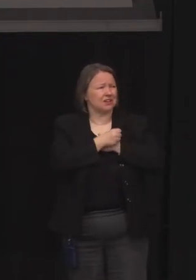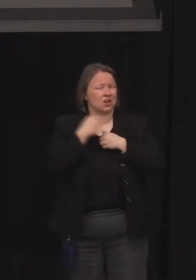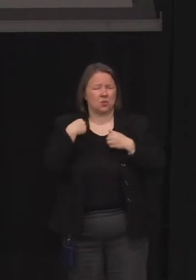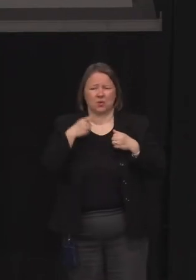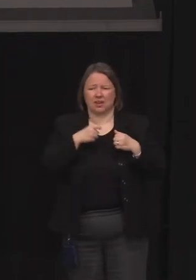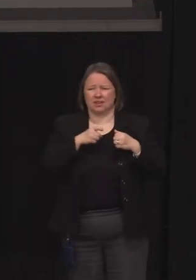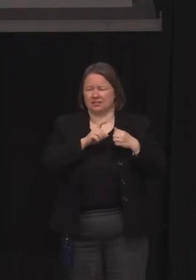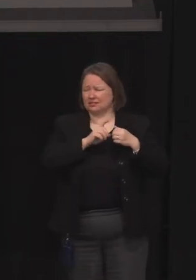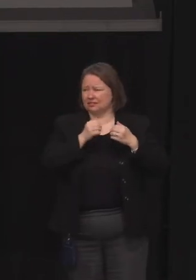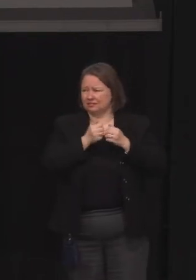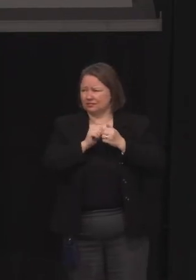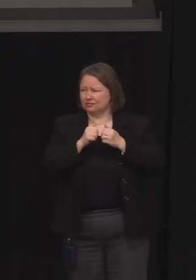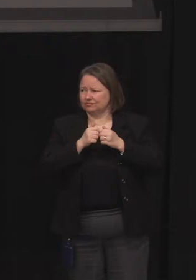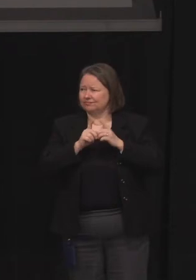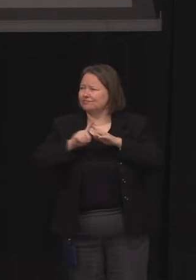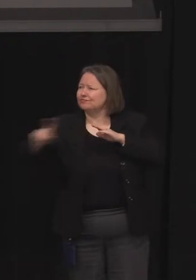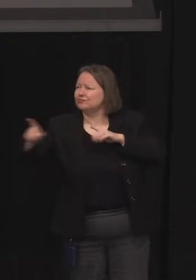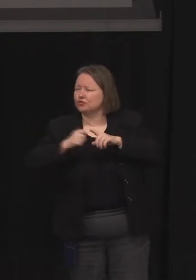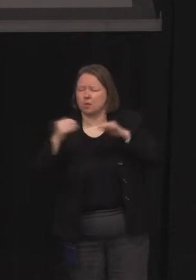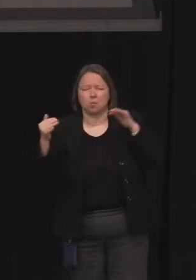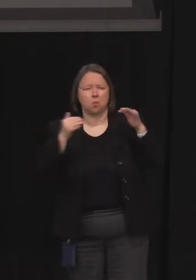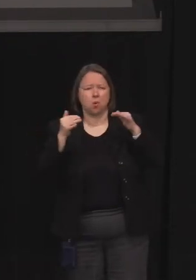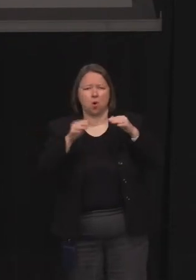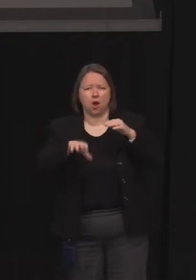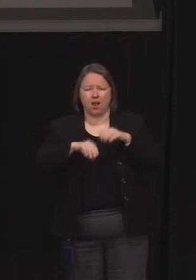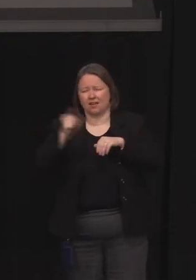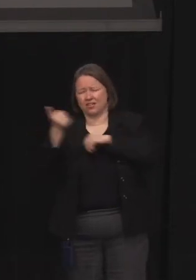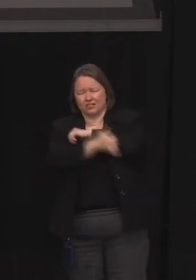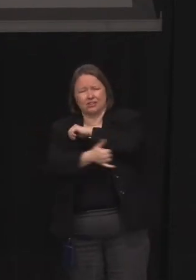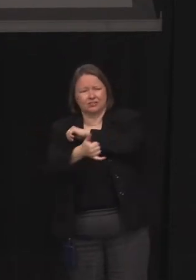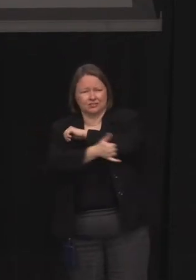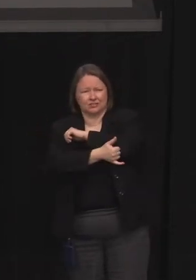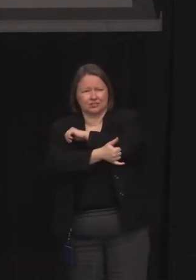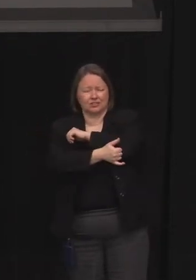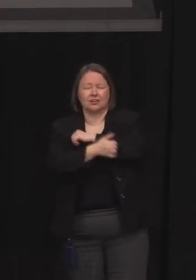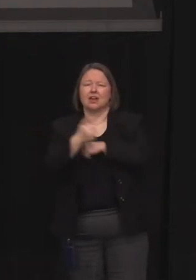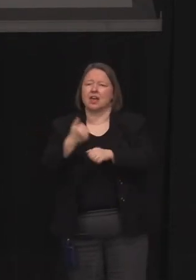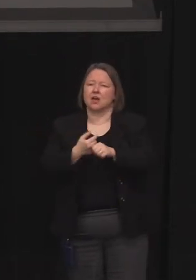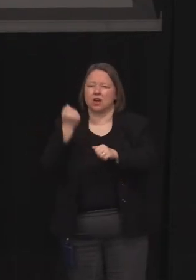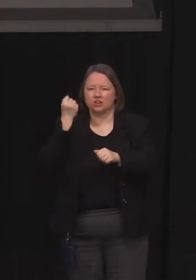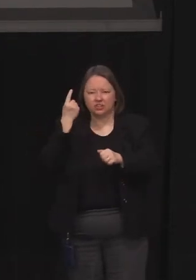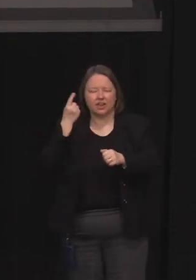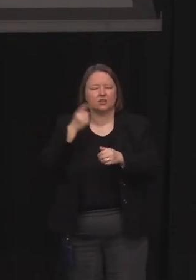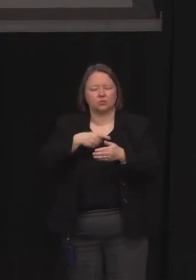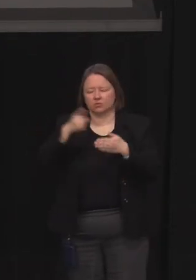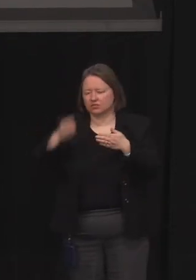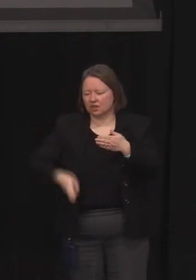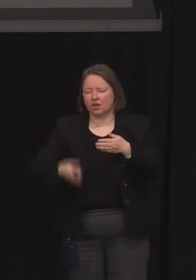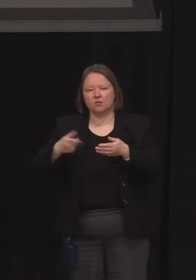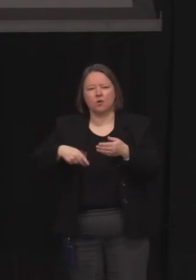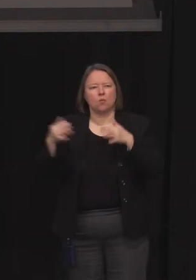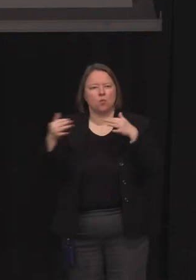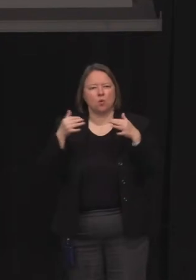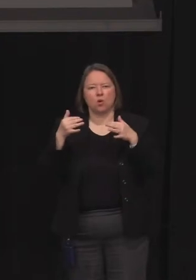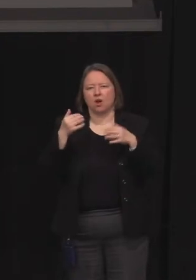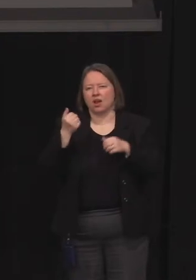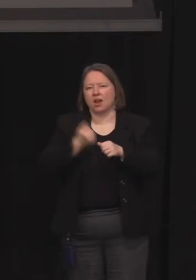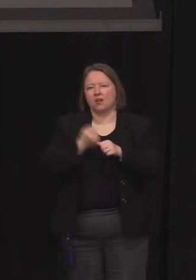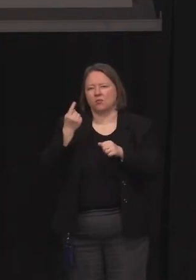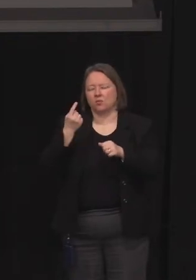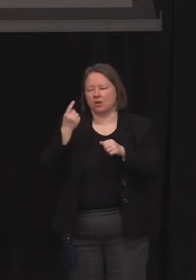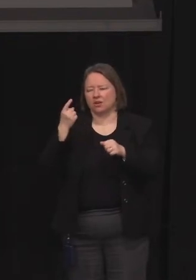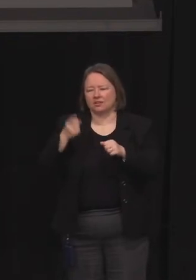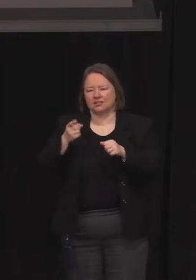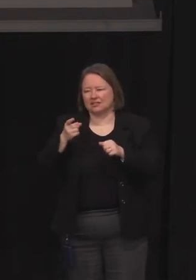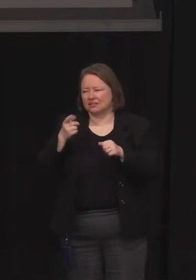from war, from one country to another. Everyone must understand the consequence of war. Today, everyone must take the world a better place